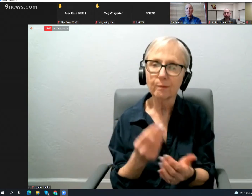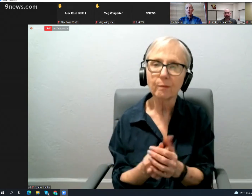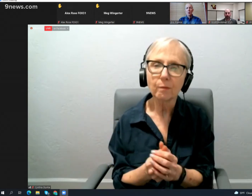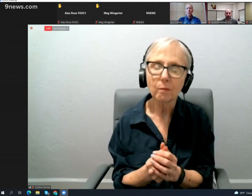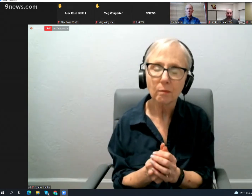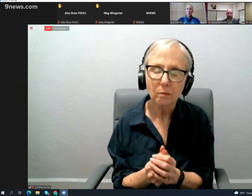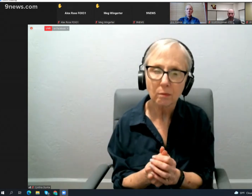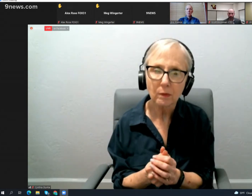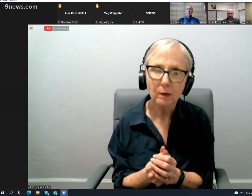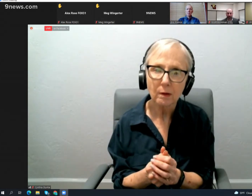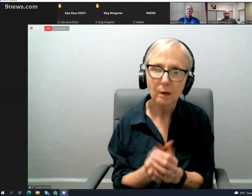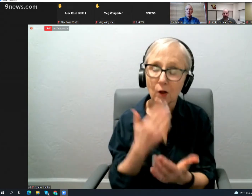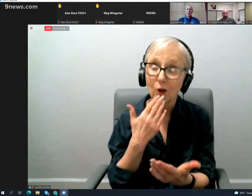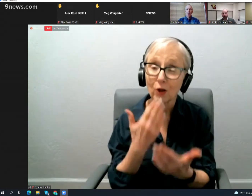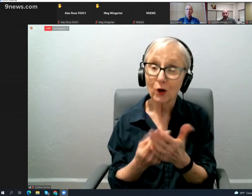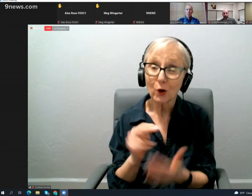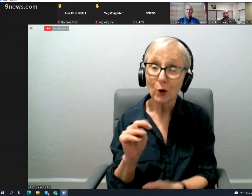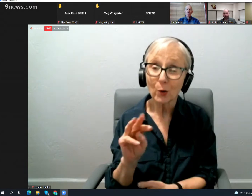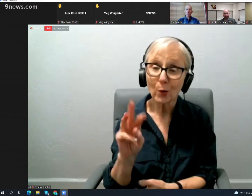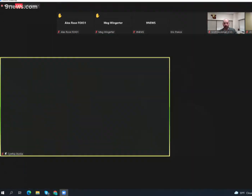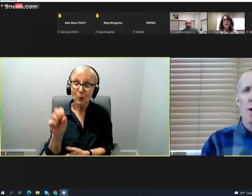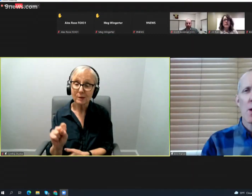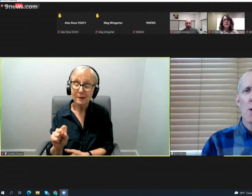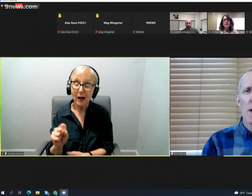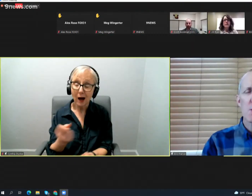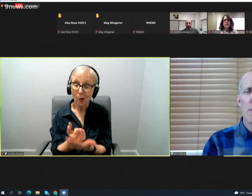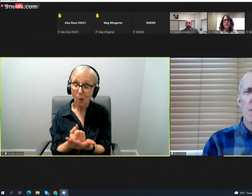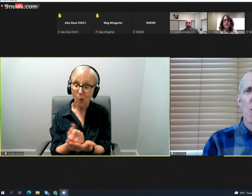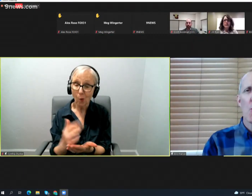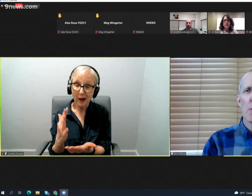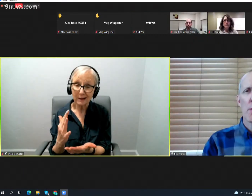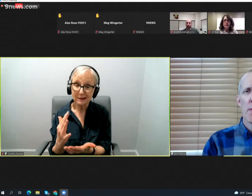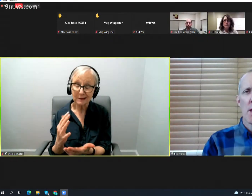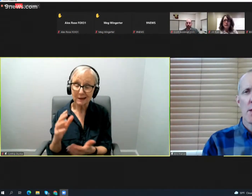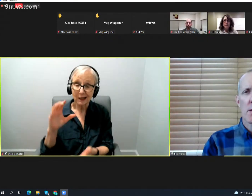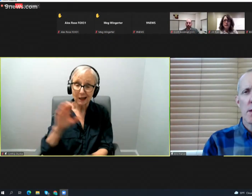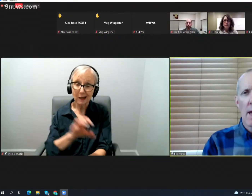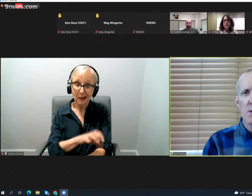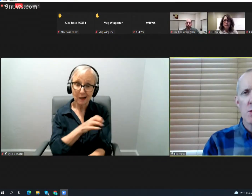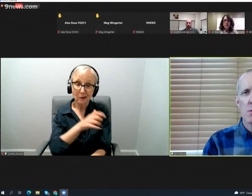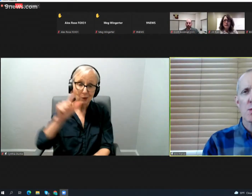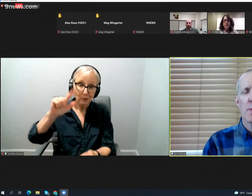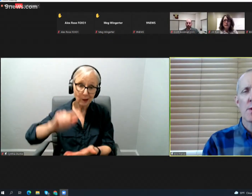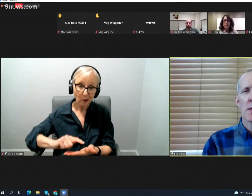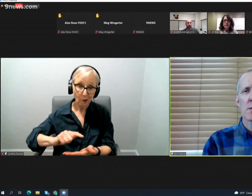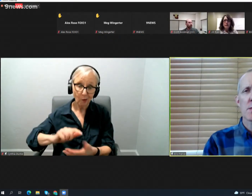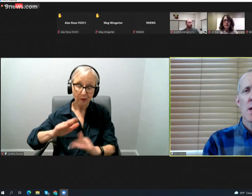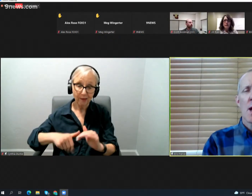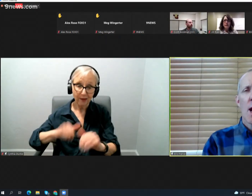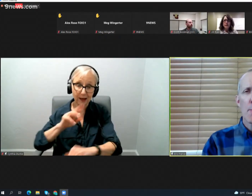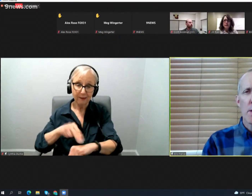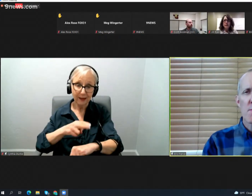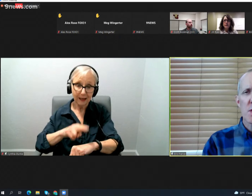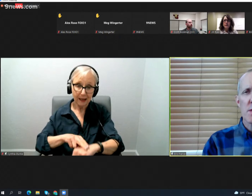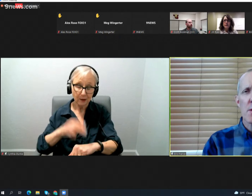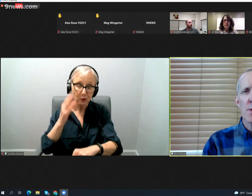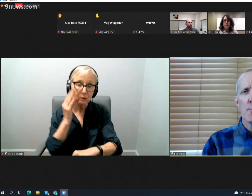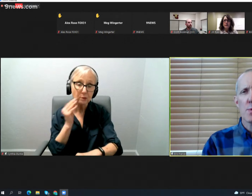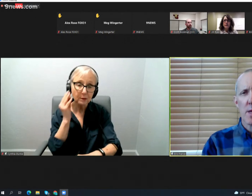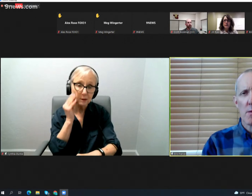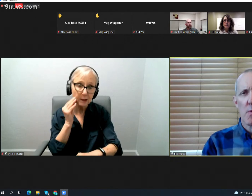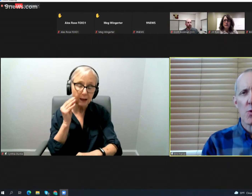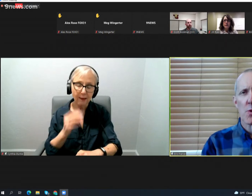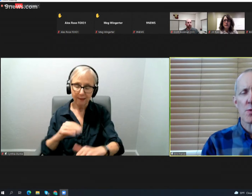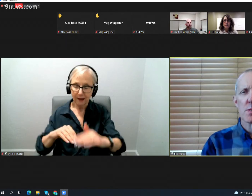Well, the good news is that our waste in Colorado has been lower than national experience. I believe just